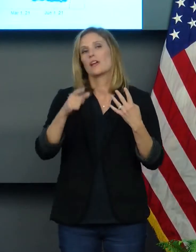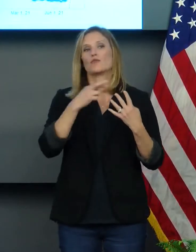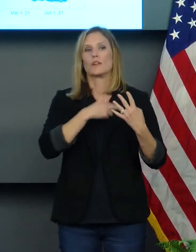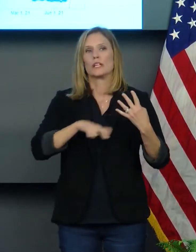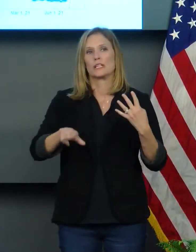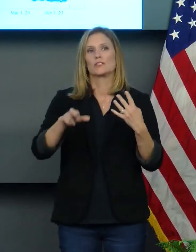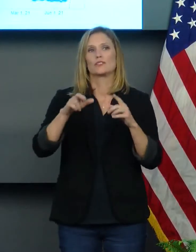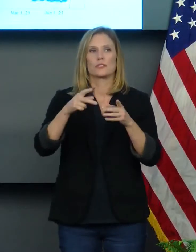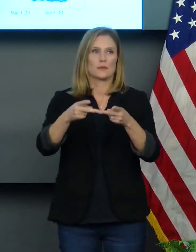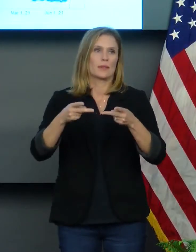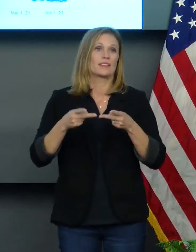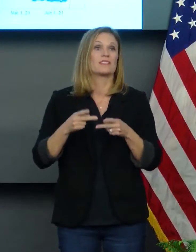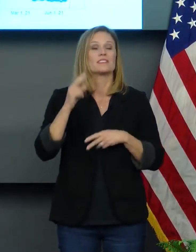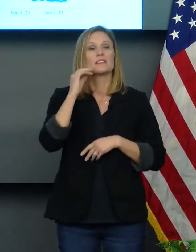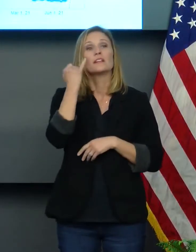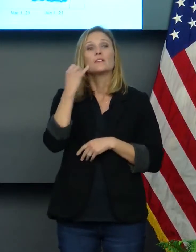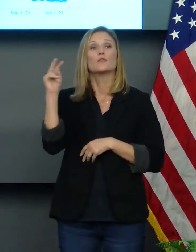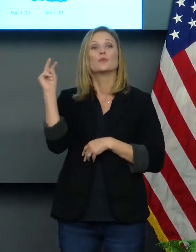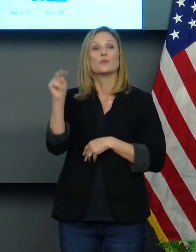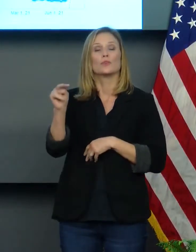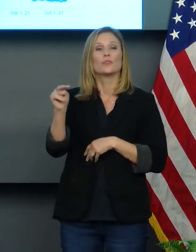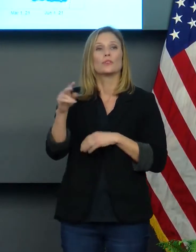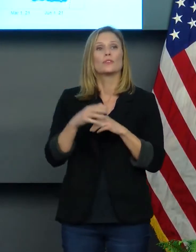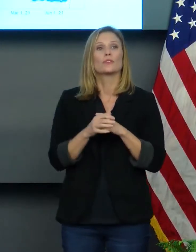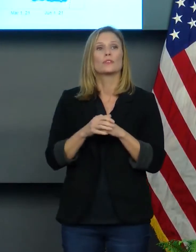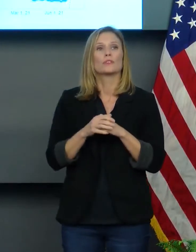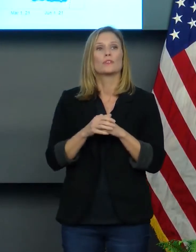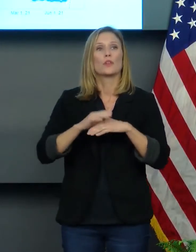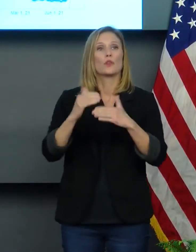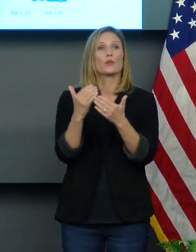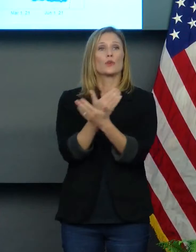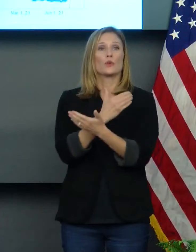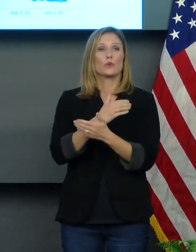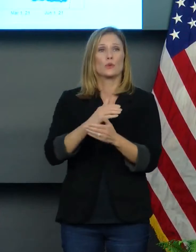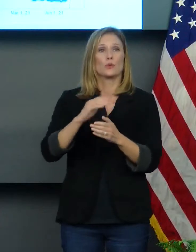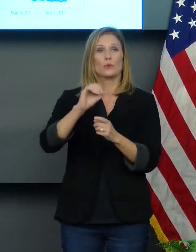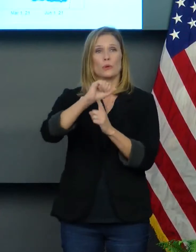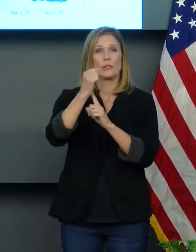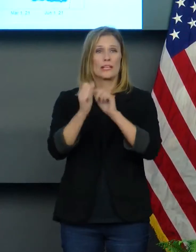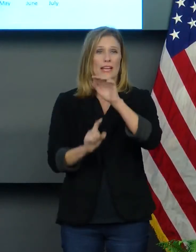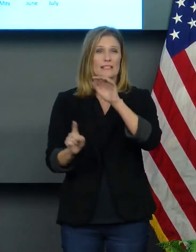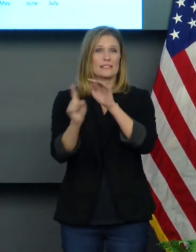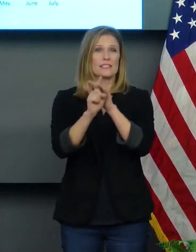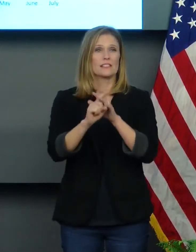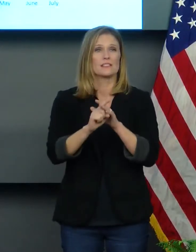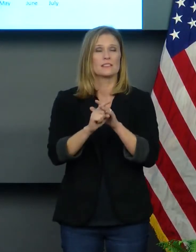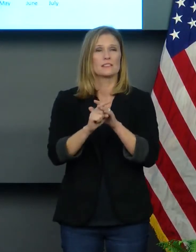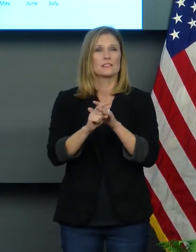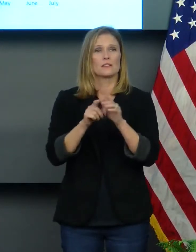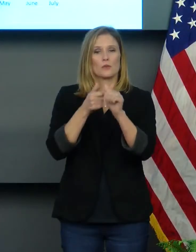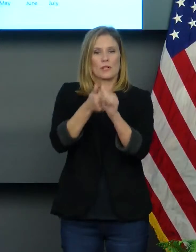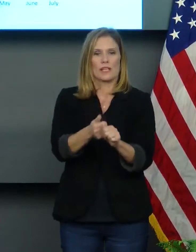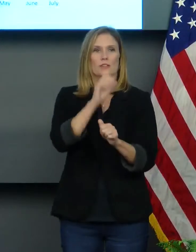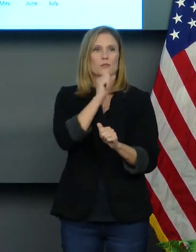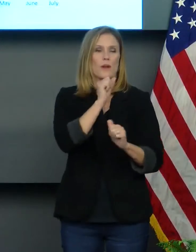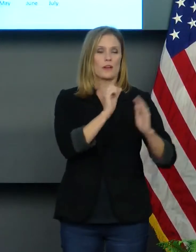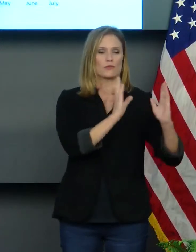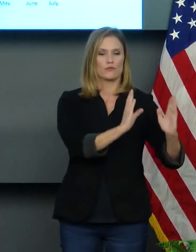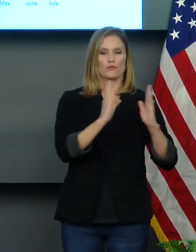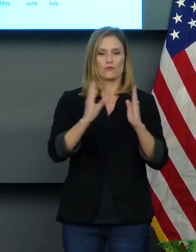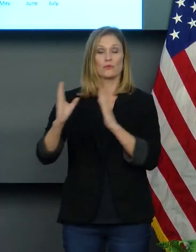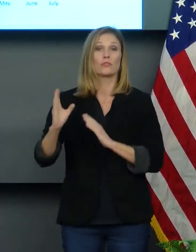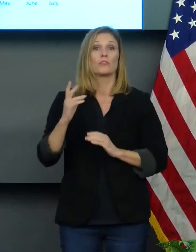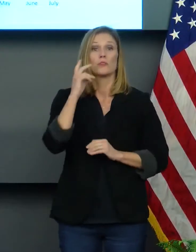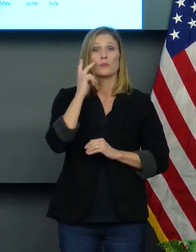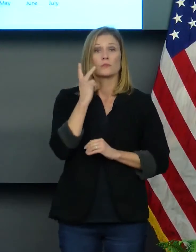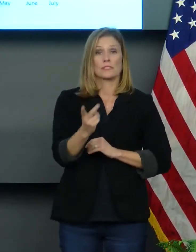venues. If you take a look at the new cases by age bracket, you'll see, number one,